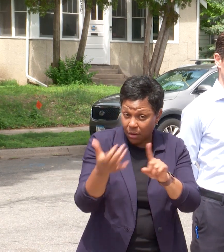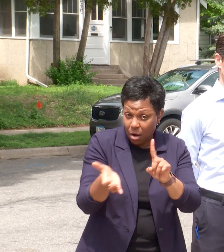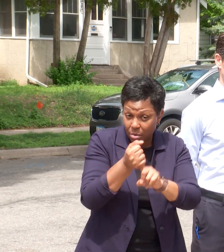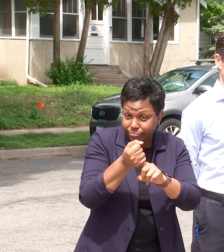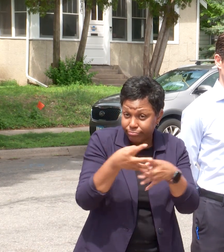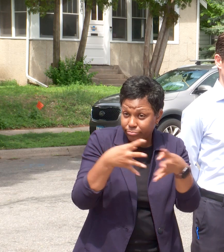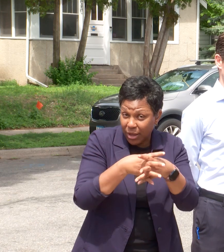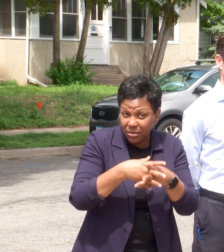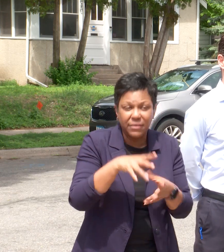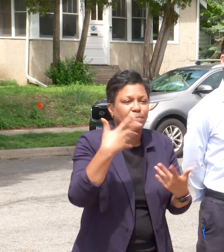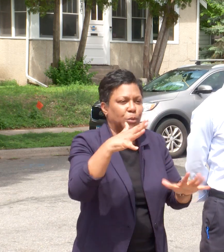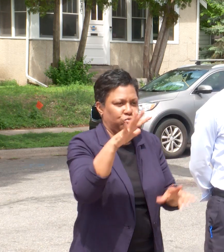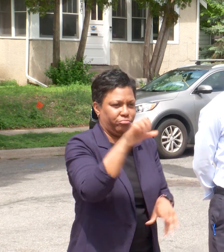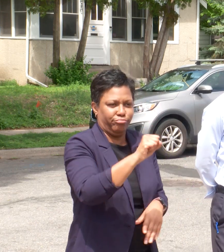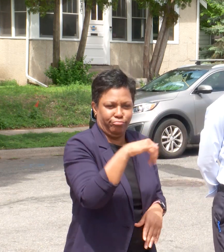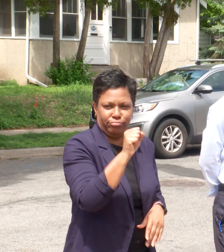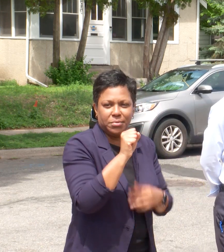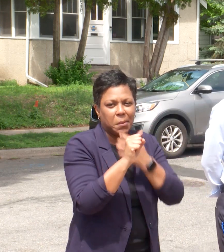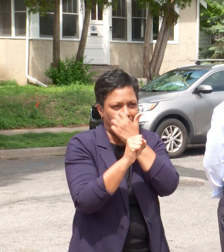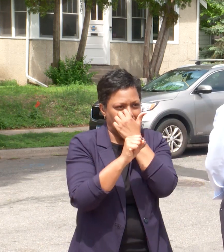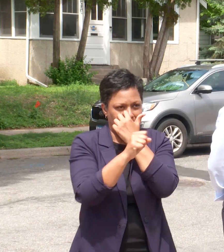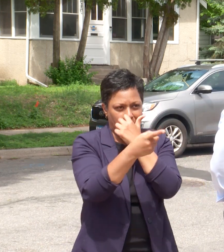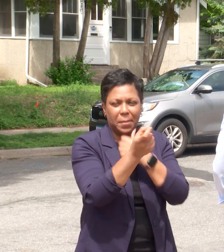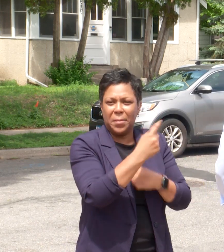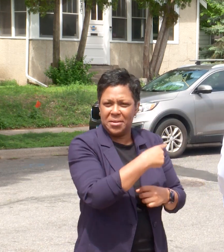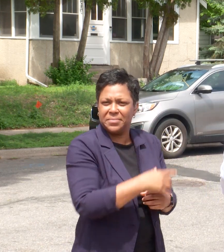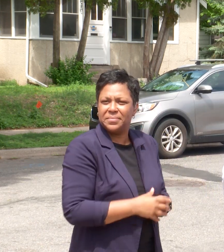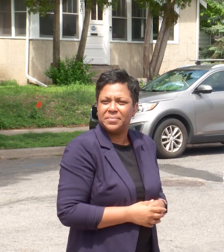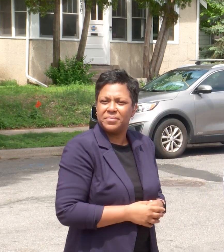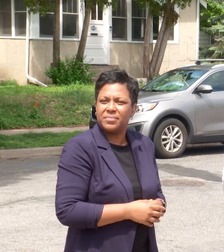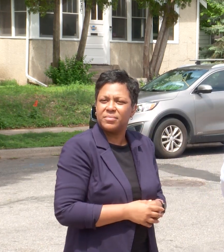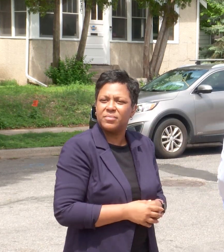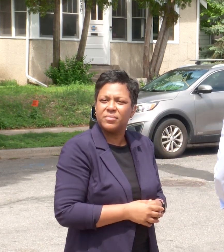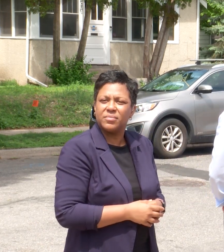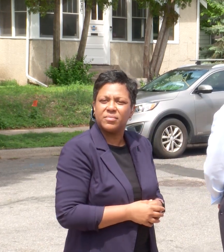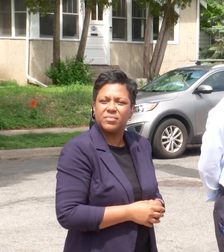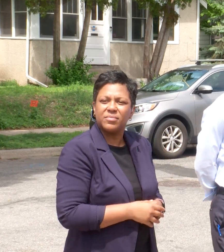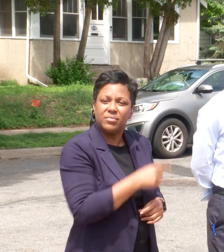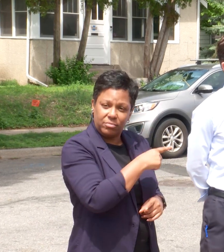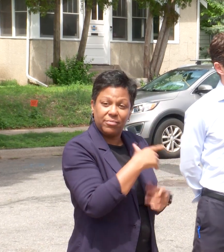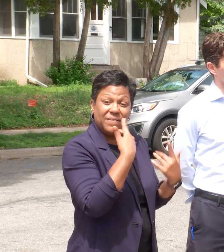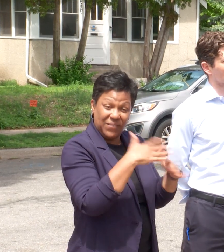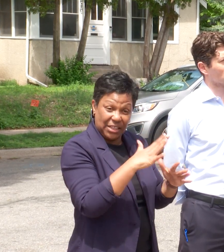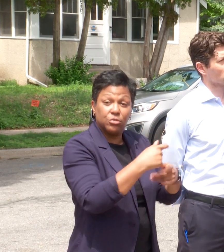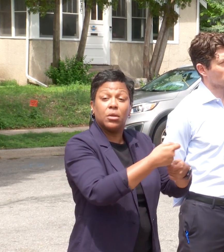aluminum wires, they are marked and they're still continuing to get stolen. I guess, what do you do about that?